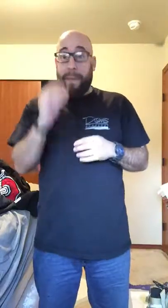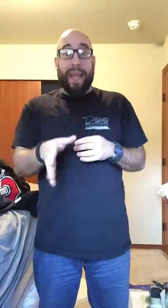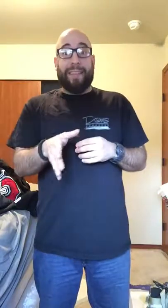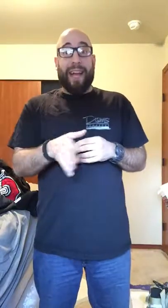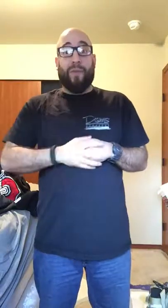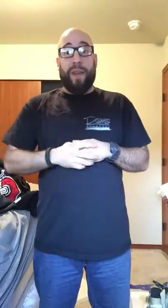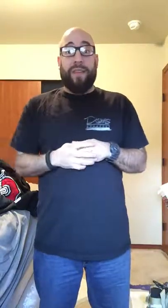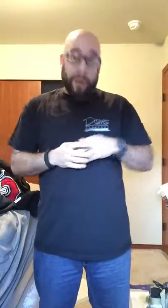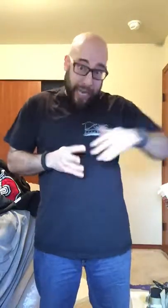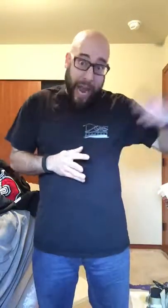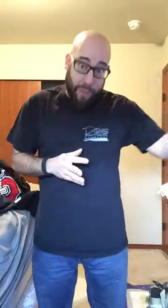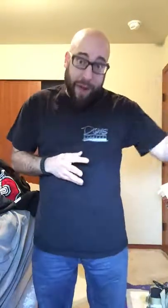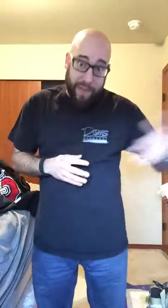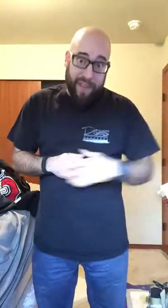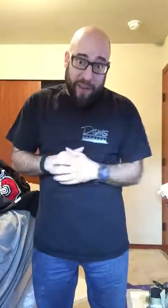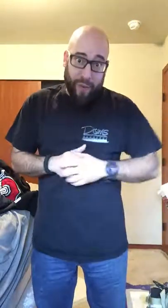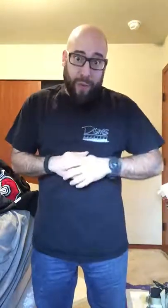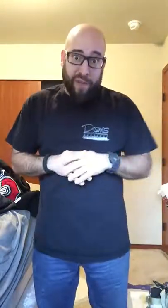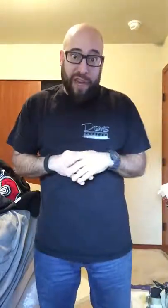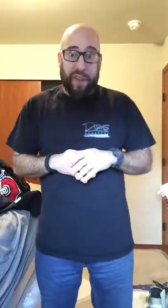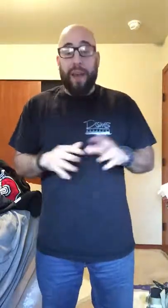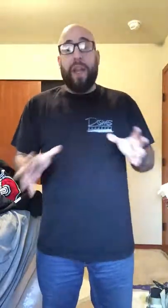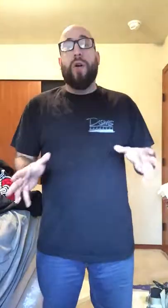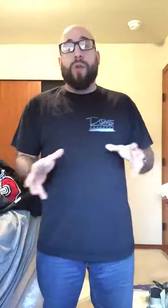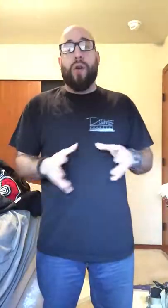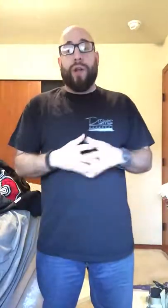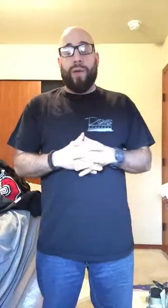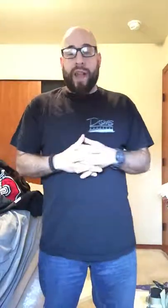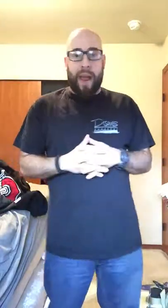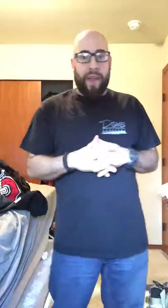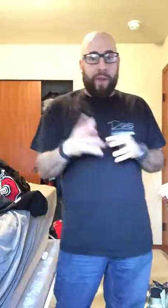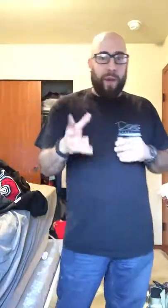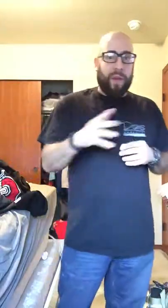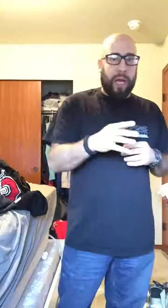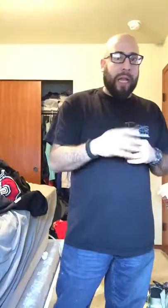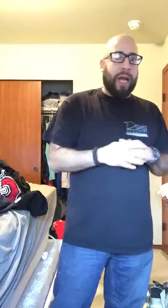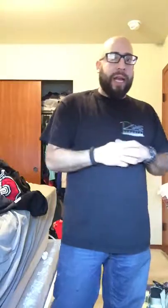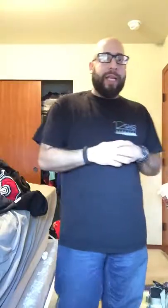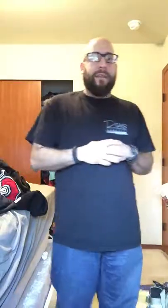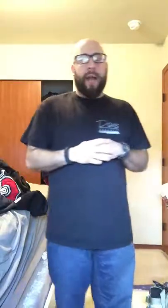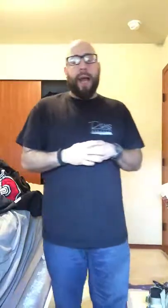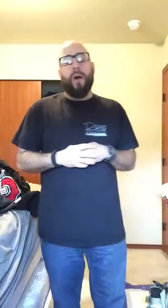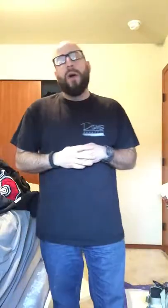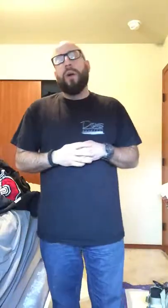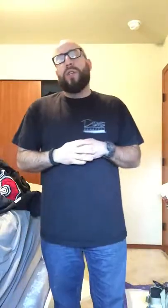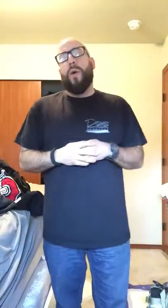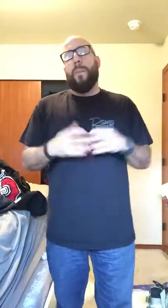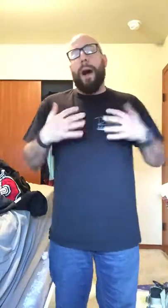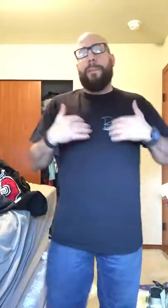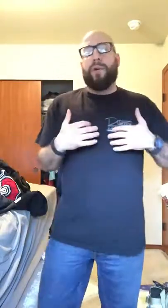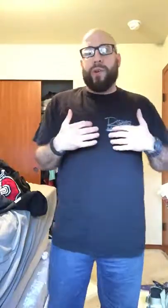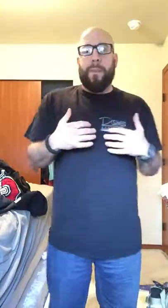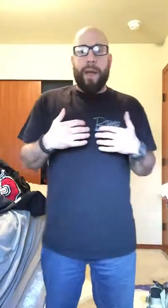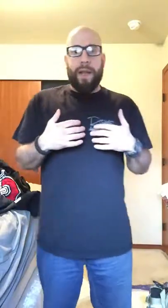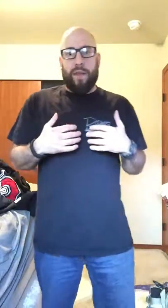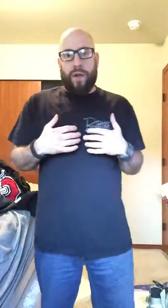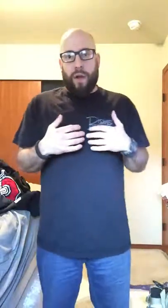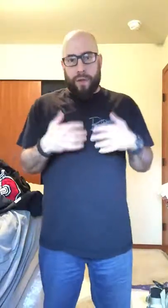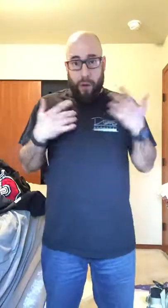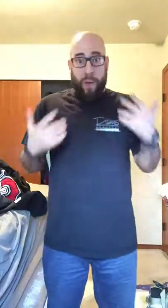that's not the reason, but they got rid of the SIG 226. They no longer use that. I think they're using the Glock 19 right now. So my personal opinion as far as a great